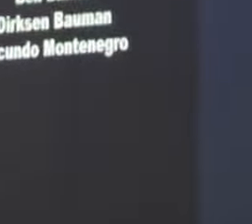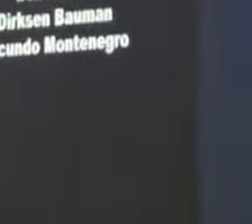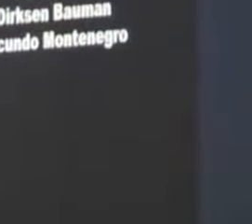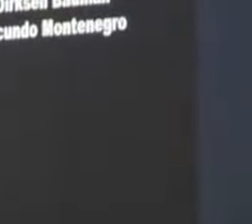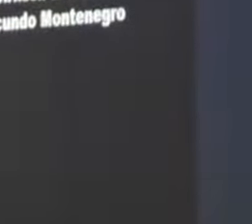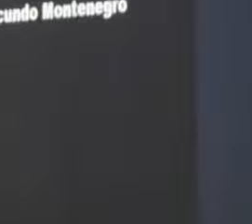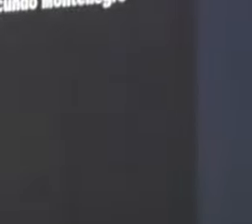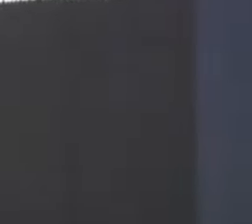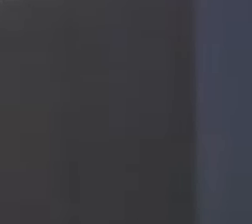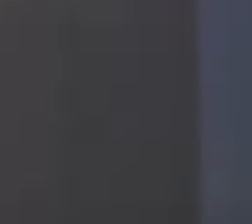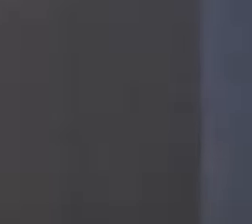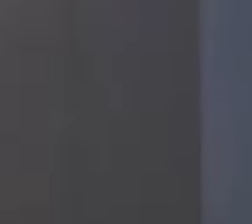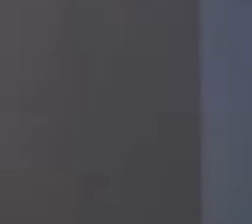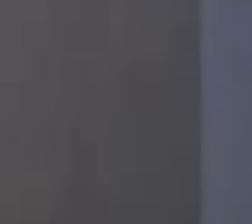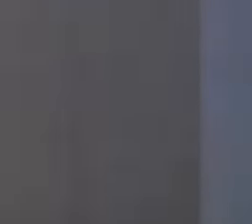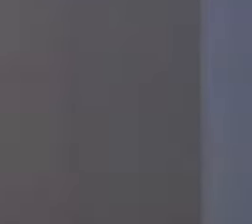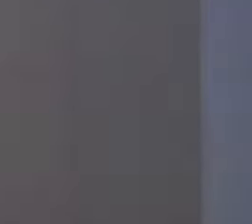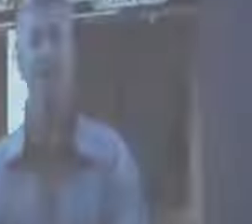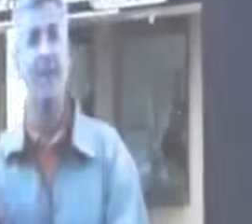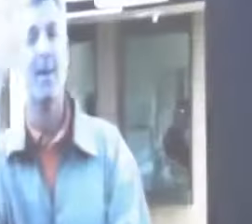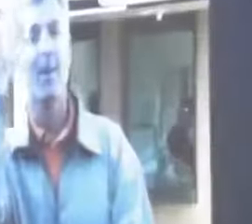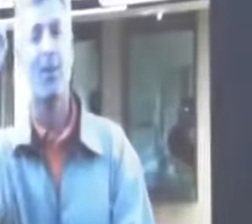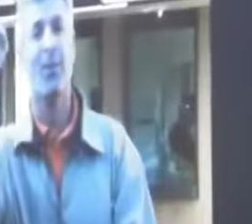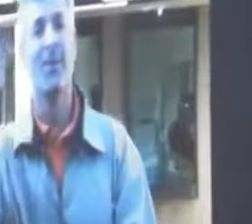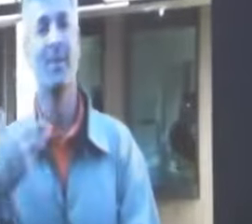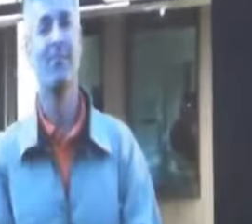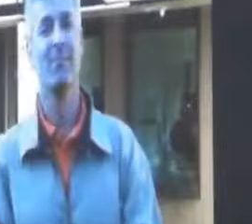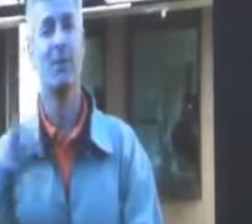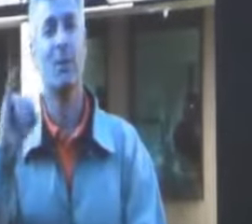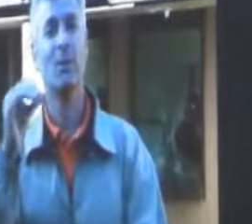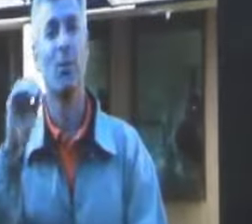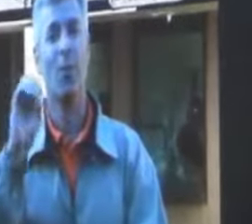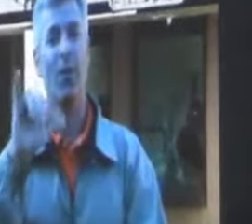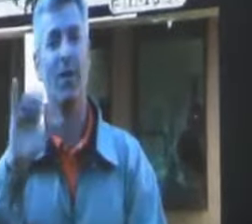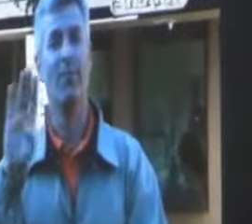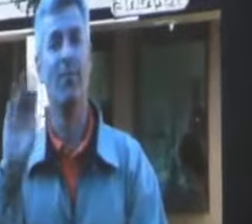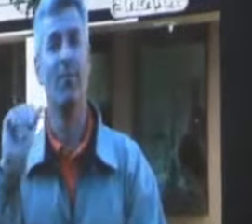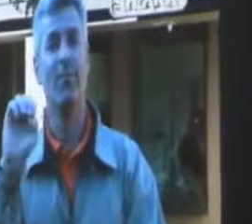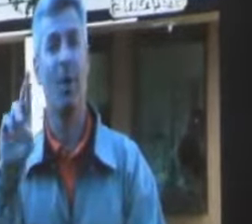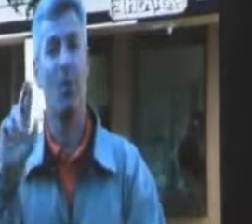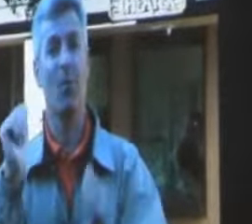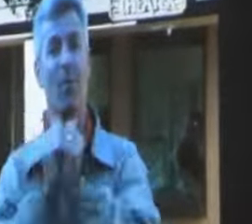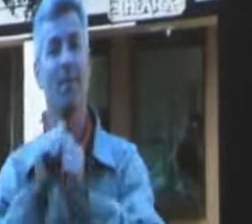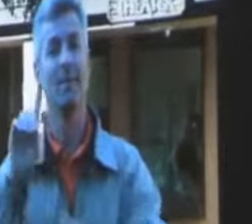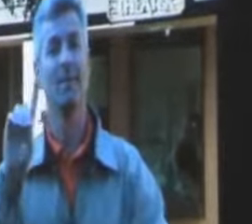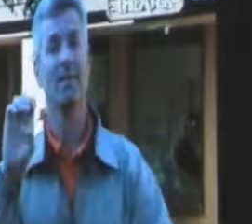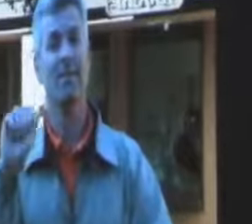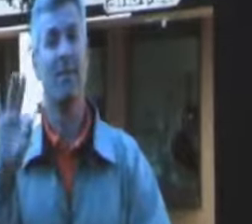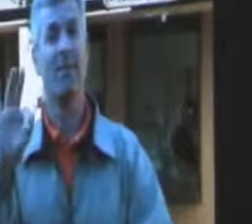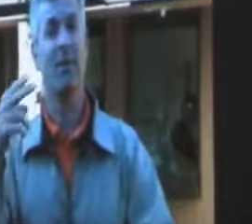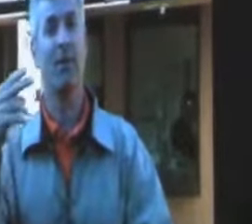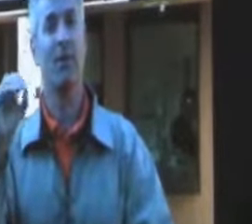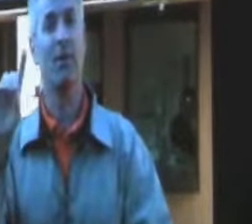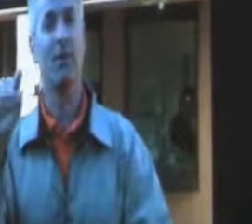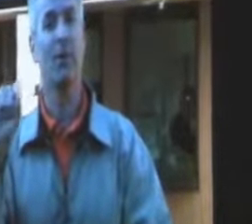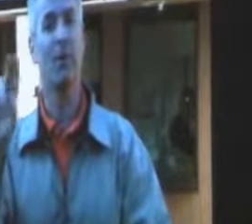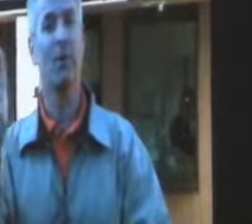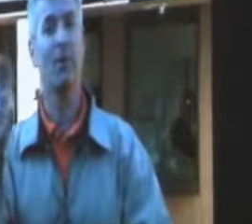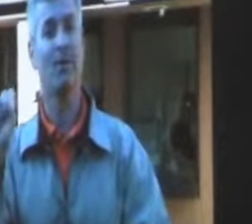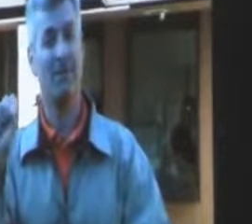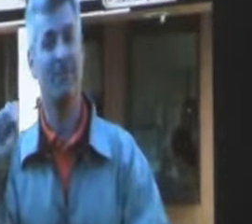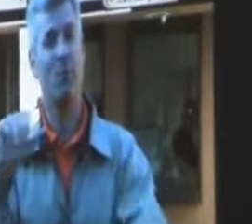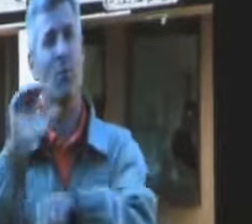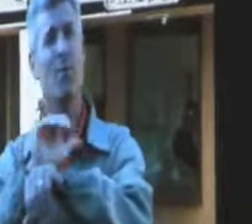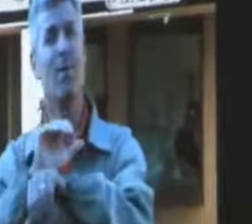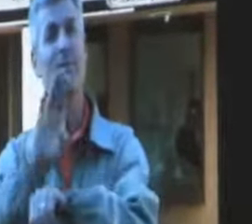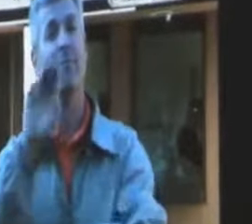San Francisco on the topic of autism. Autism, kind of, as a parallel to, or